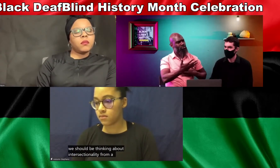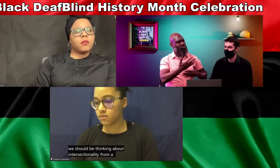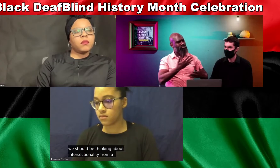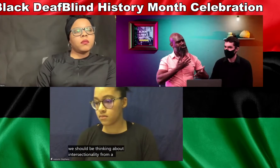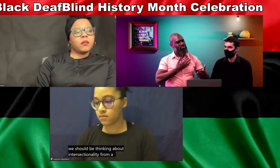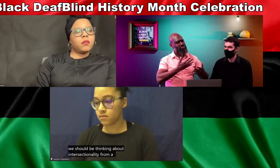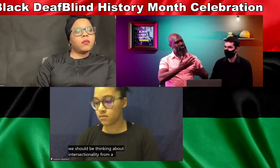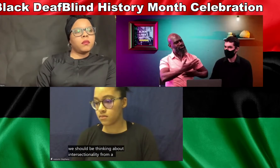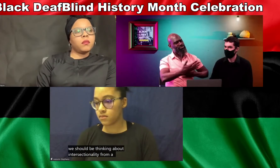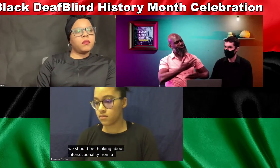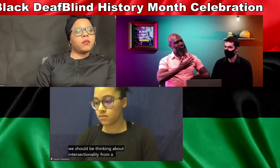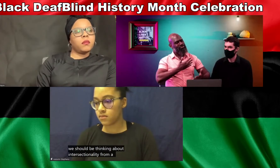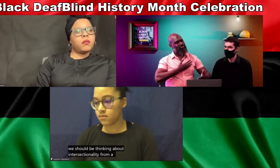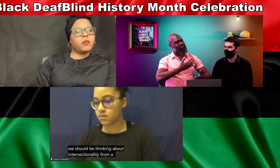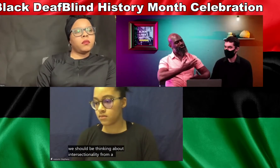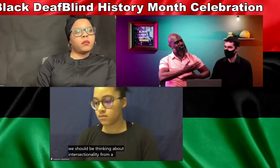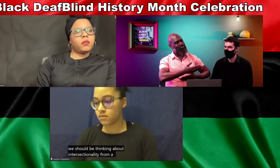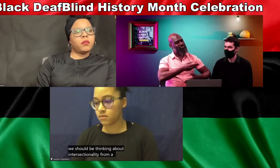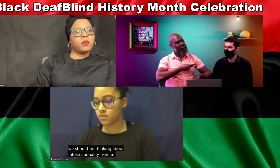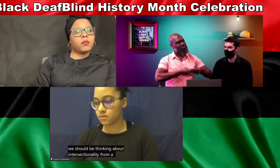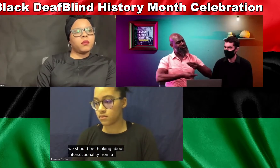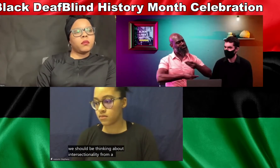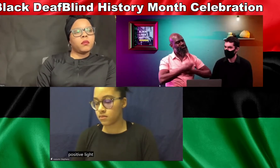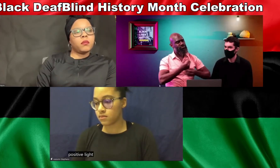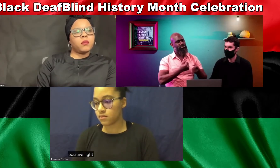rather than being critical when people are different.